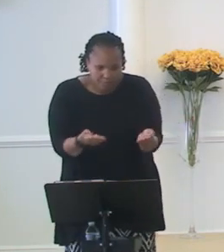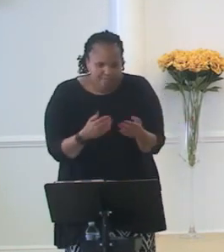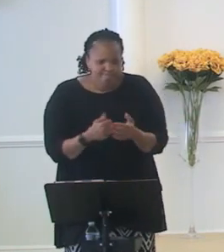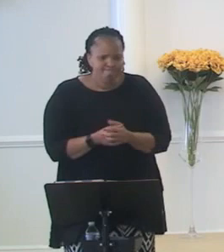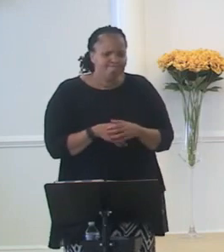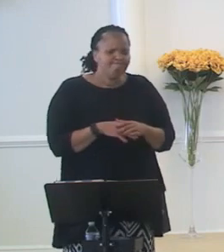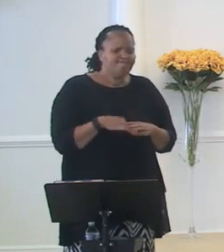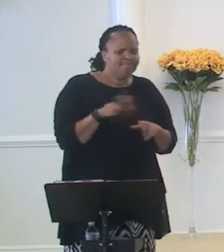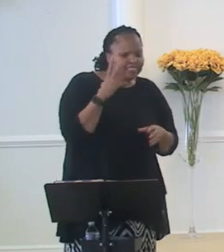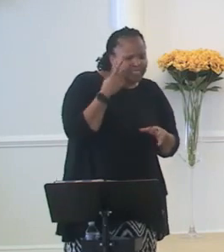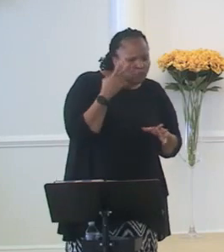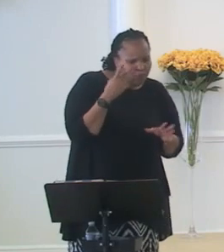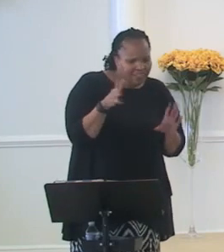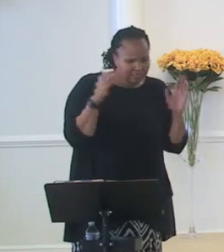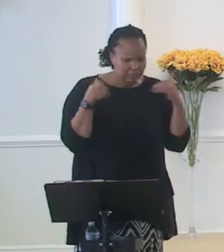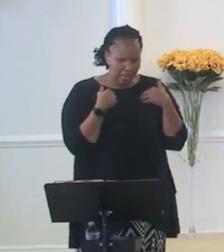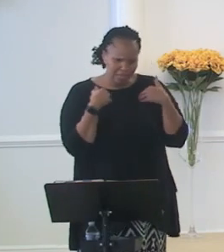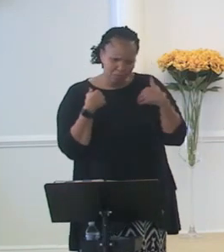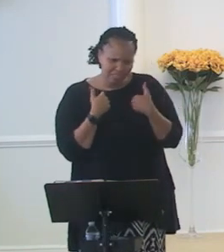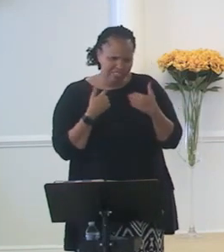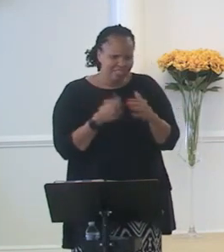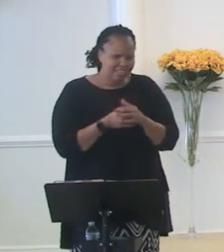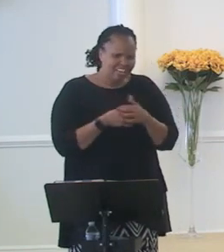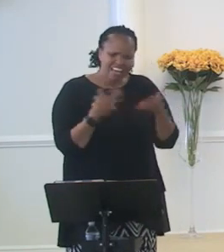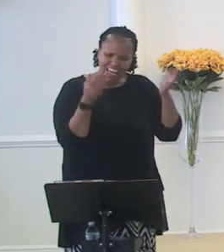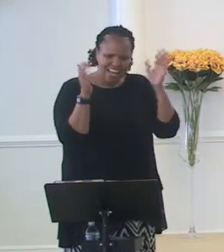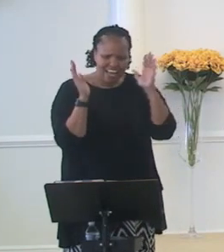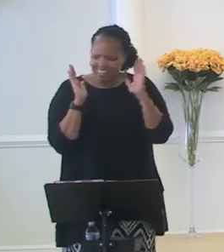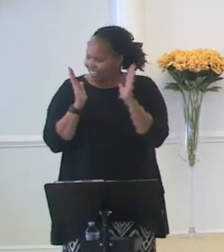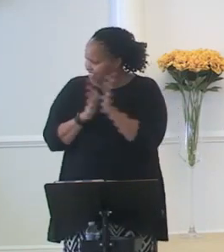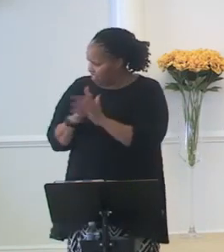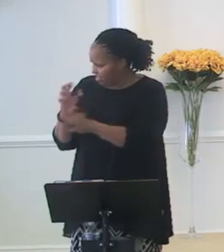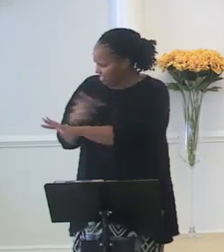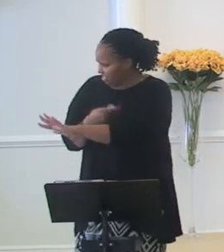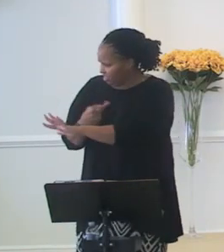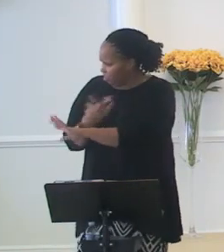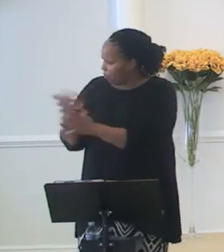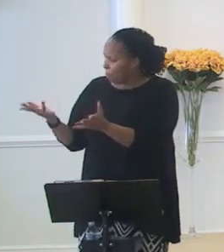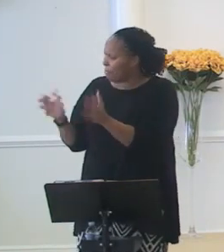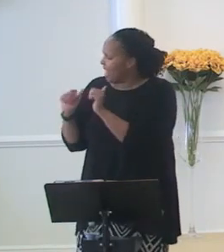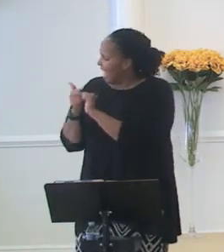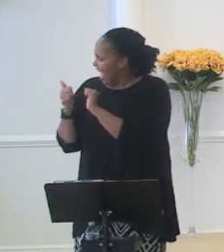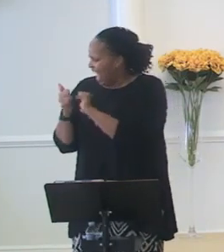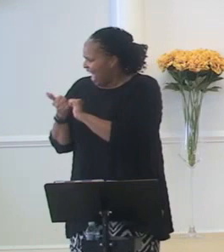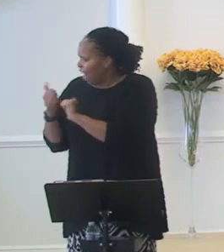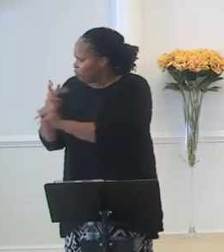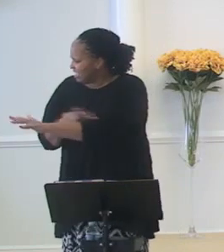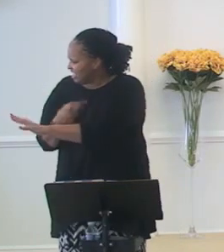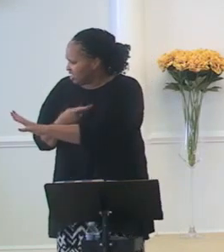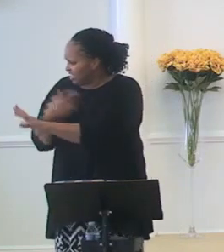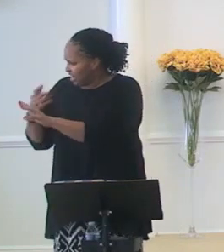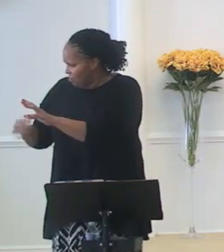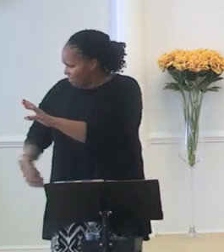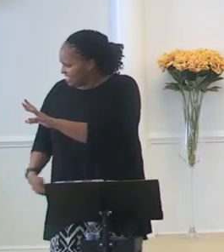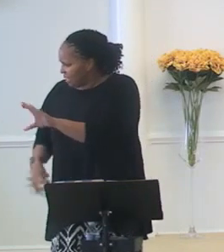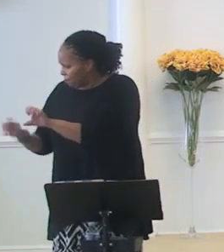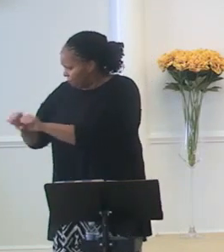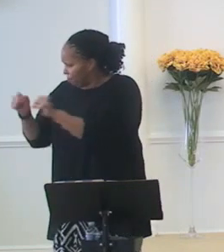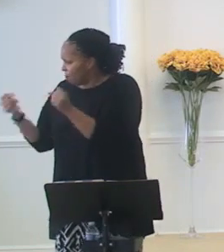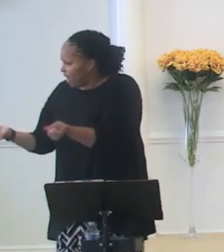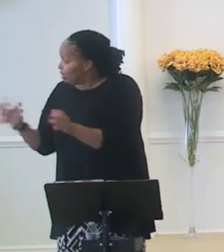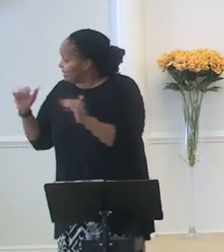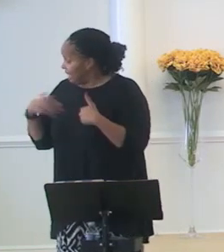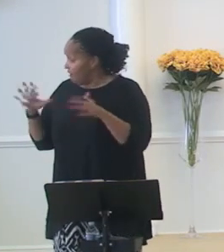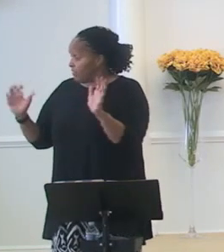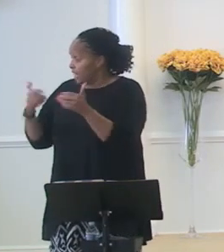looking at the animal, and he asked the shepherd, he said, how did the sheep break his leg? Did he have